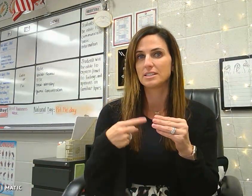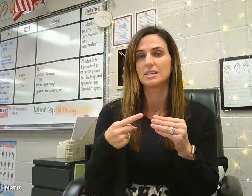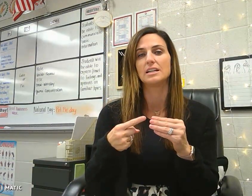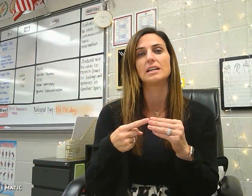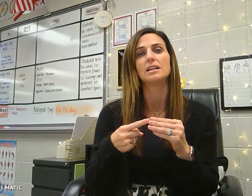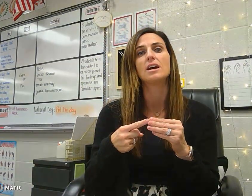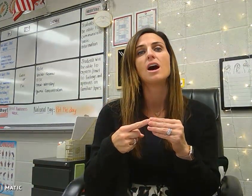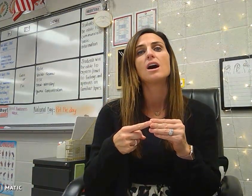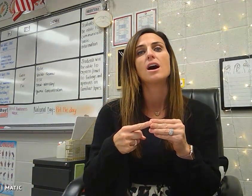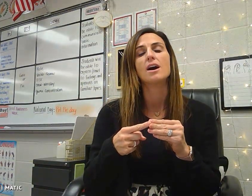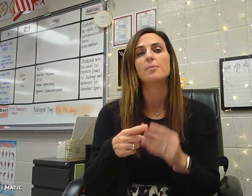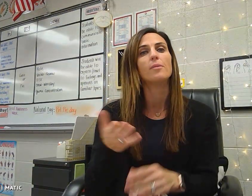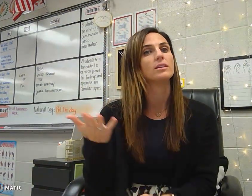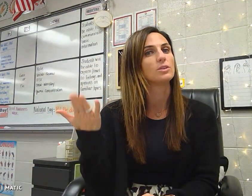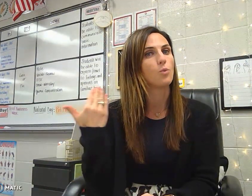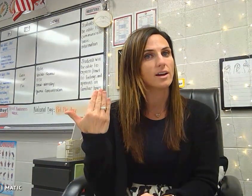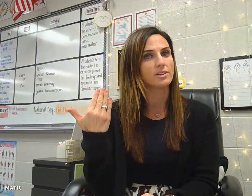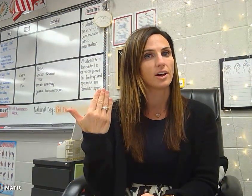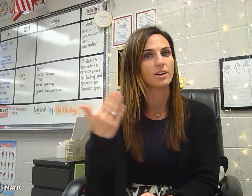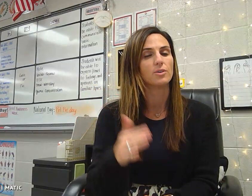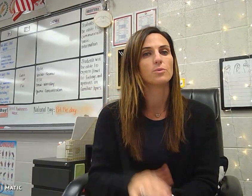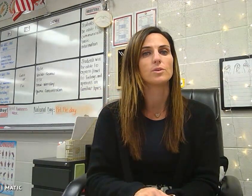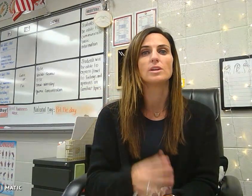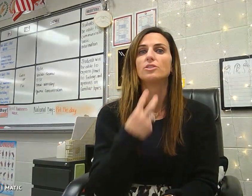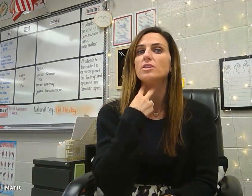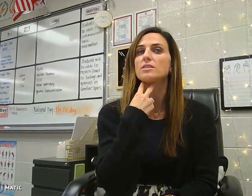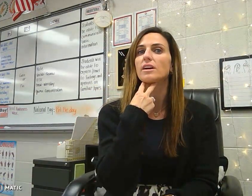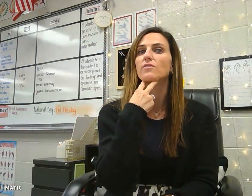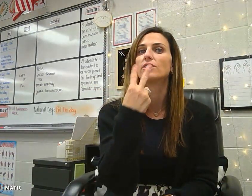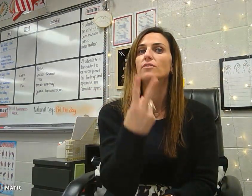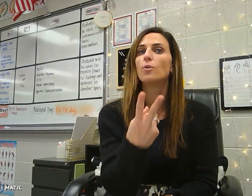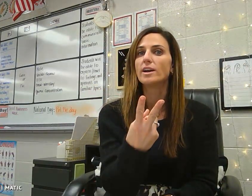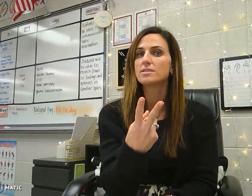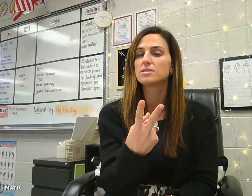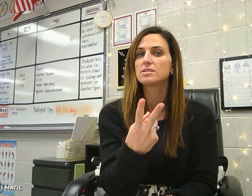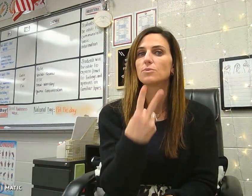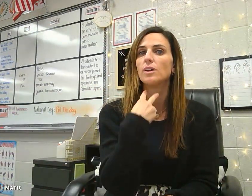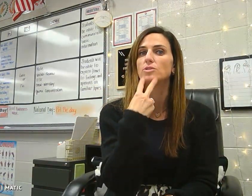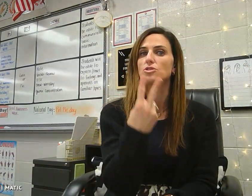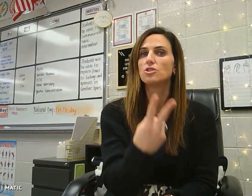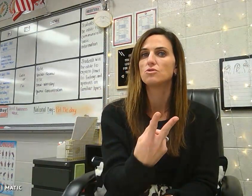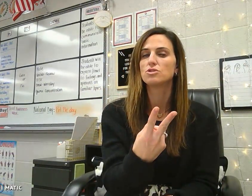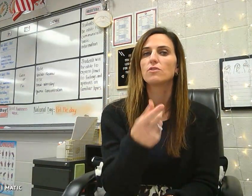this sign a little while ago when we learned the sign for voice, when I want you to use your